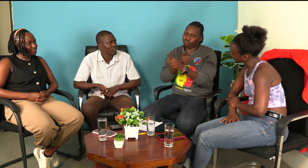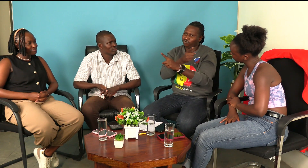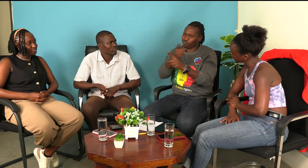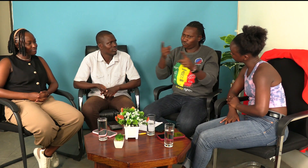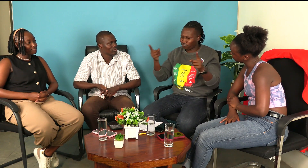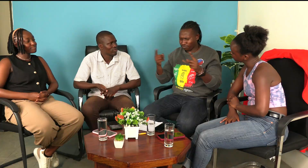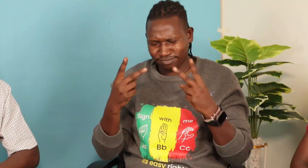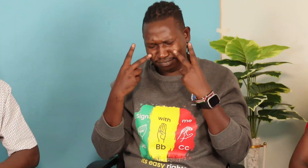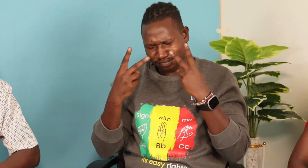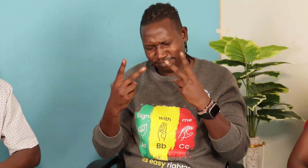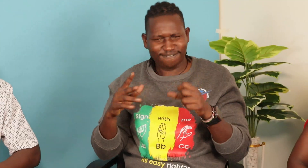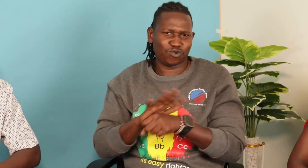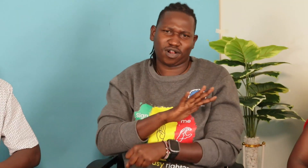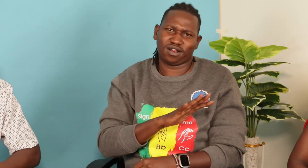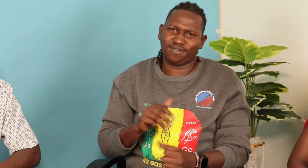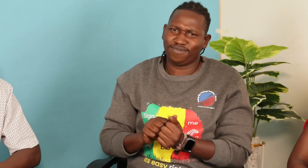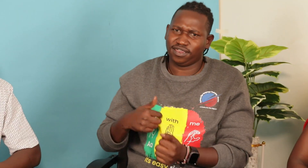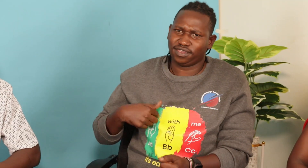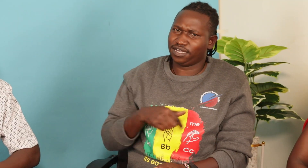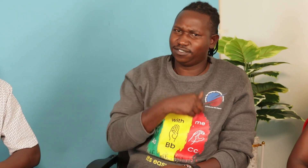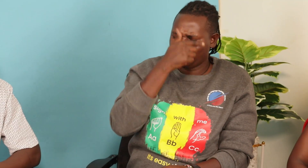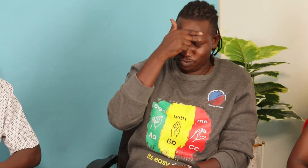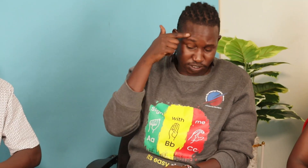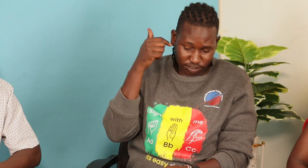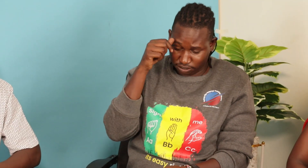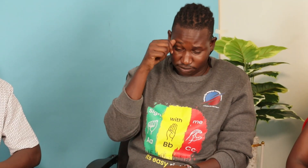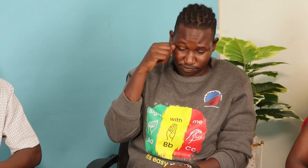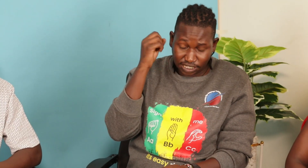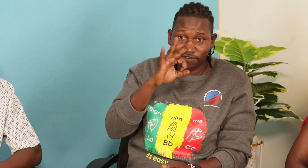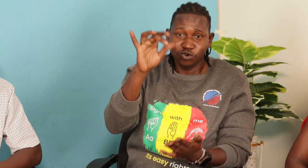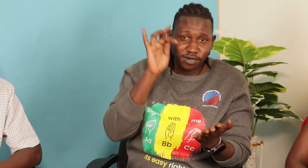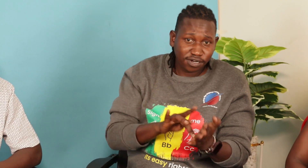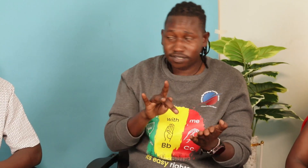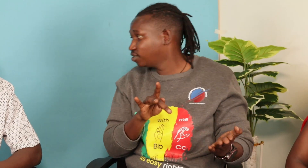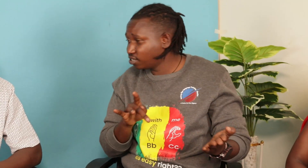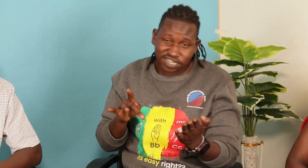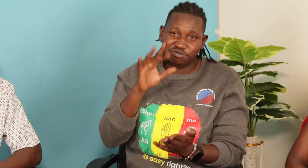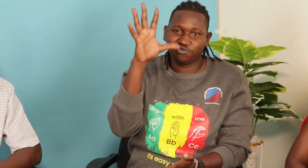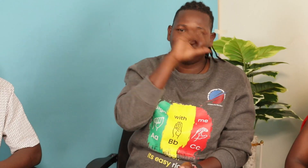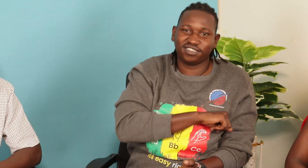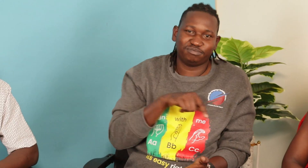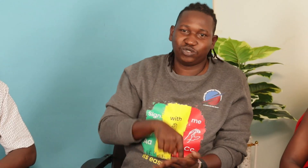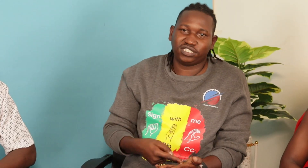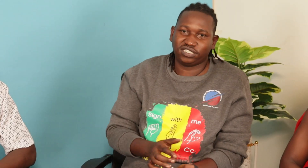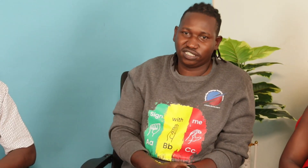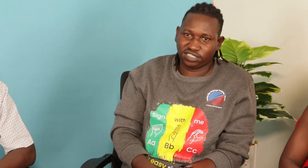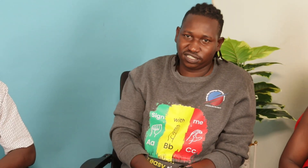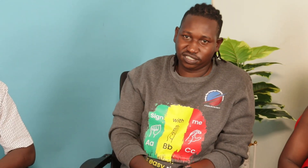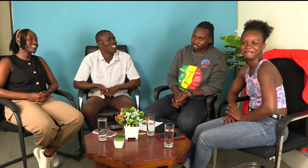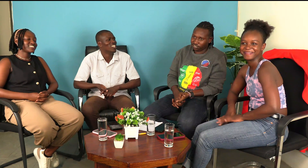For sure, I really do hope that you have been able to see everything in full. If you looked